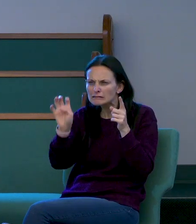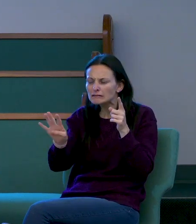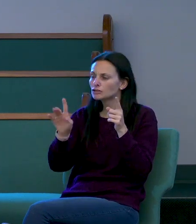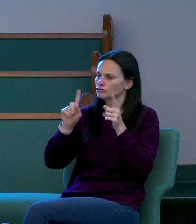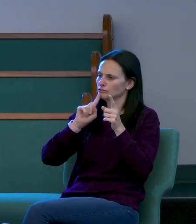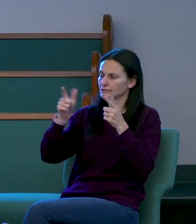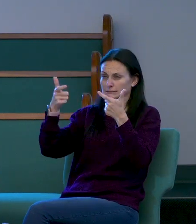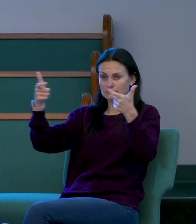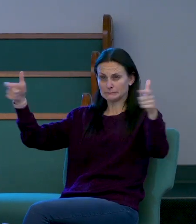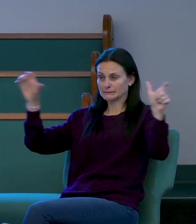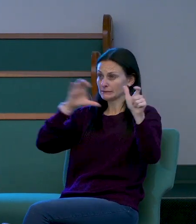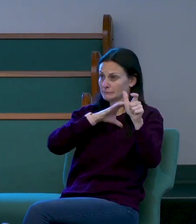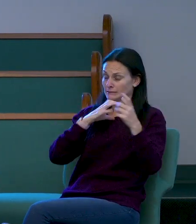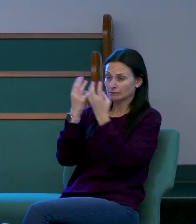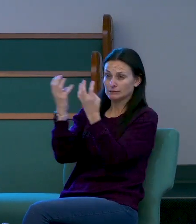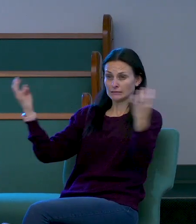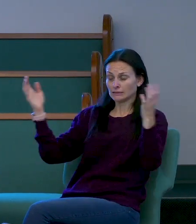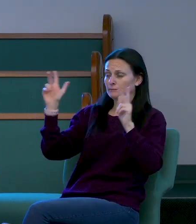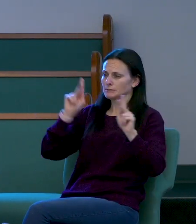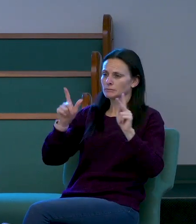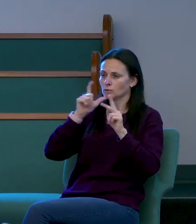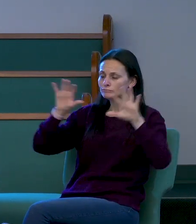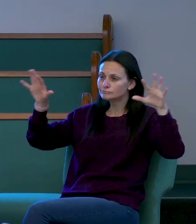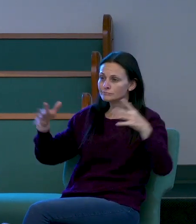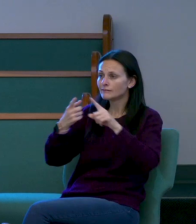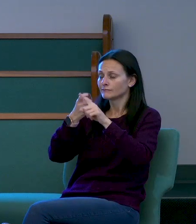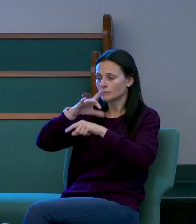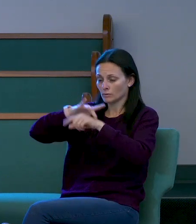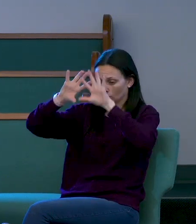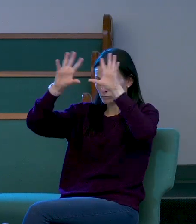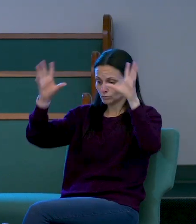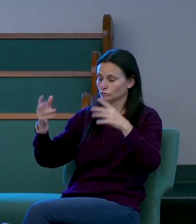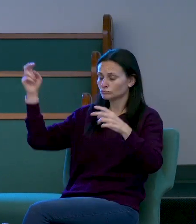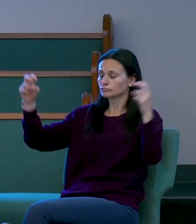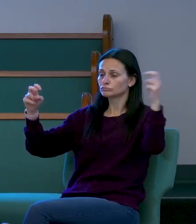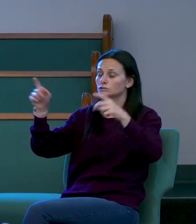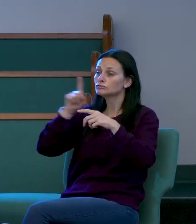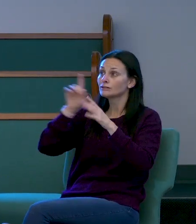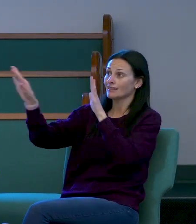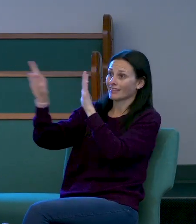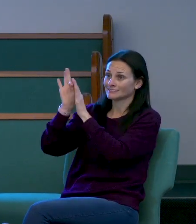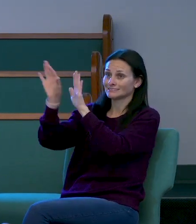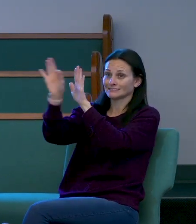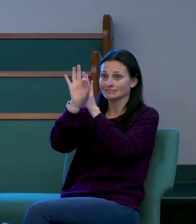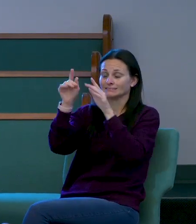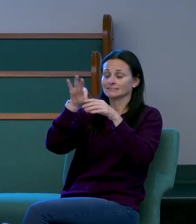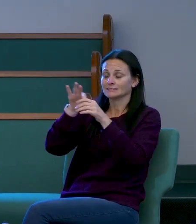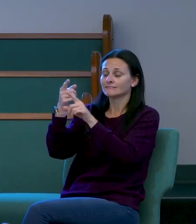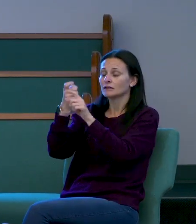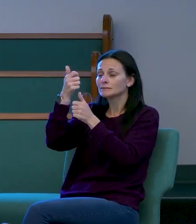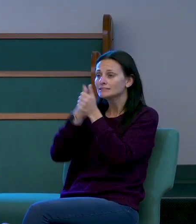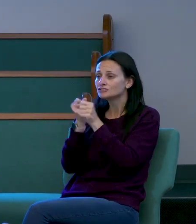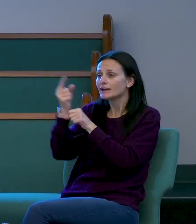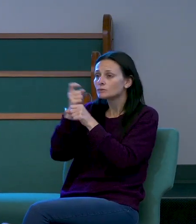very large committee of people who get together from across the globe. They were elected from each annual conference,